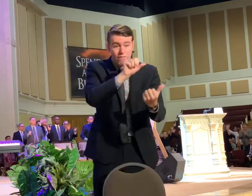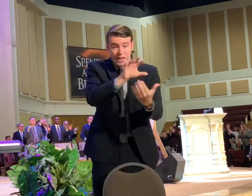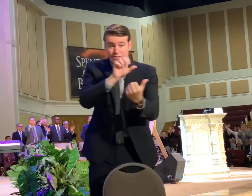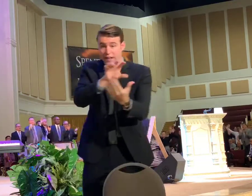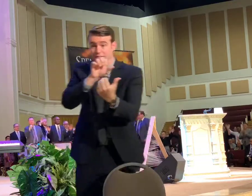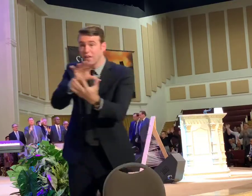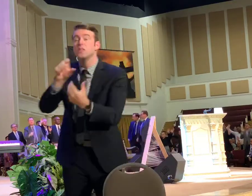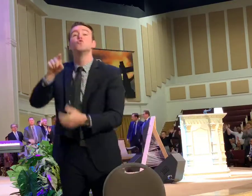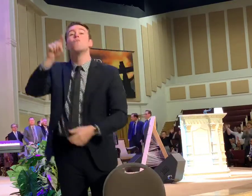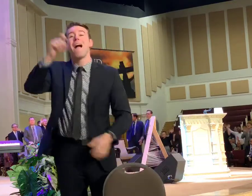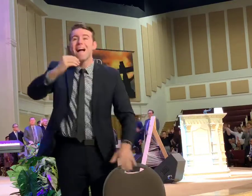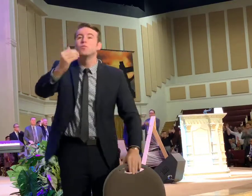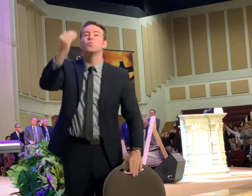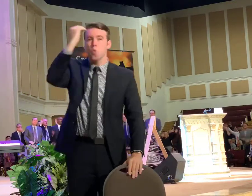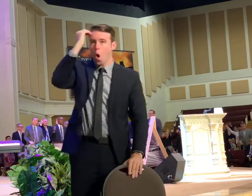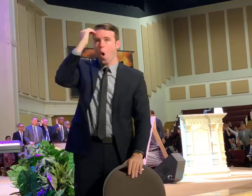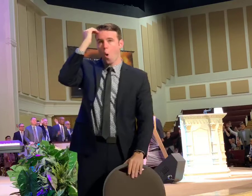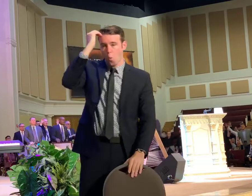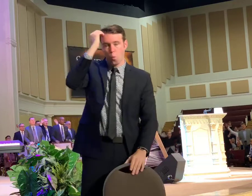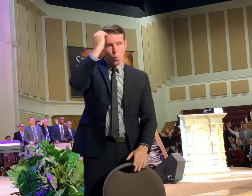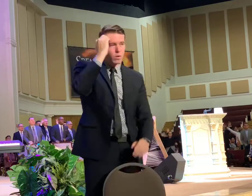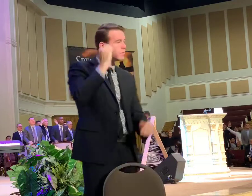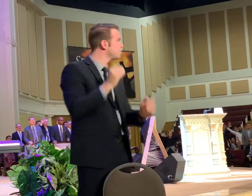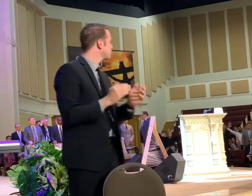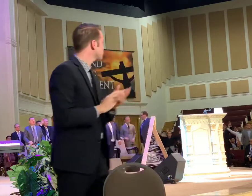You got to go.